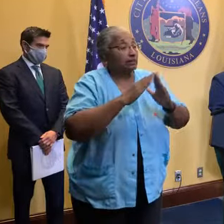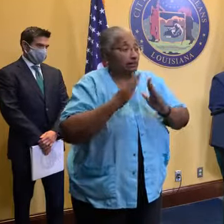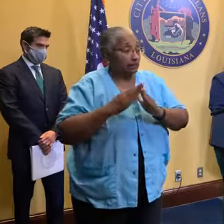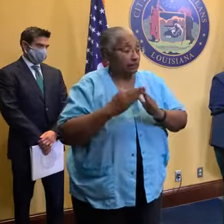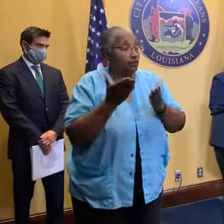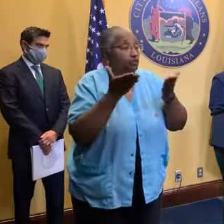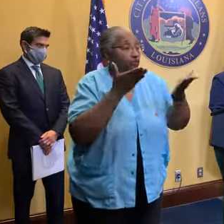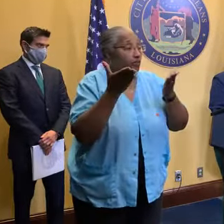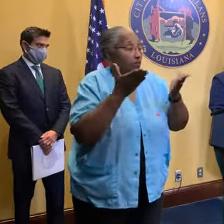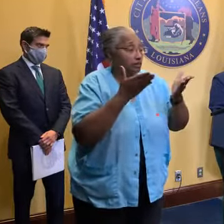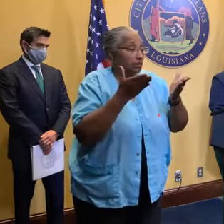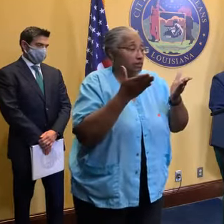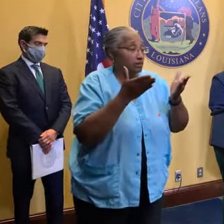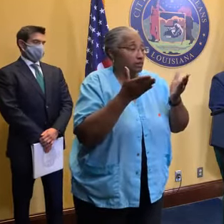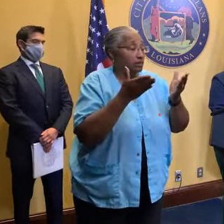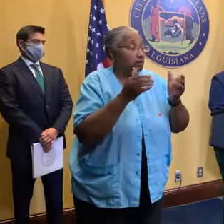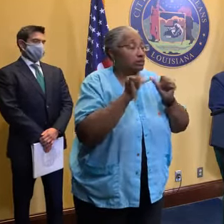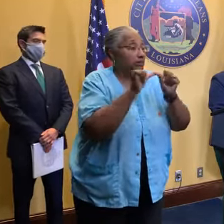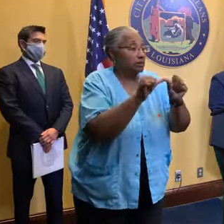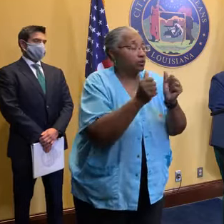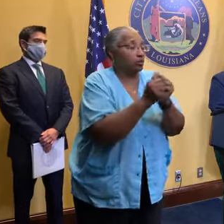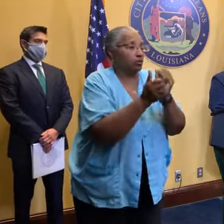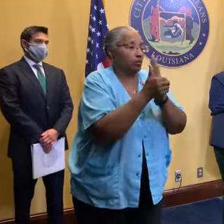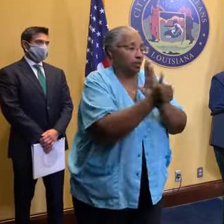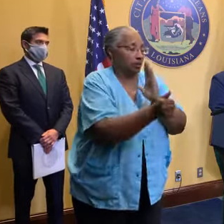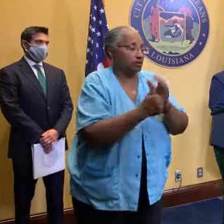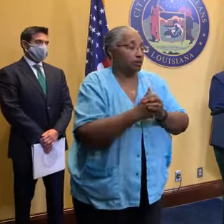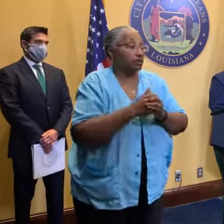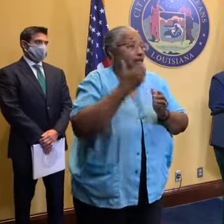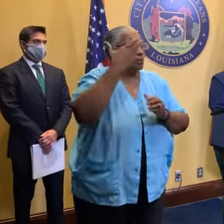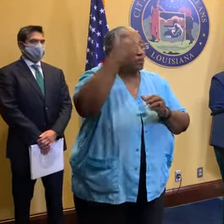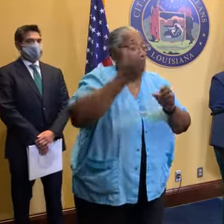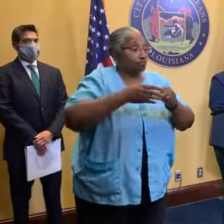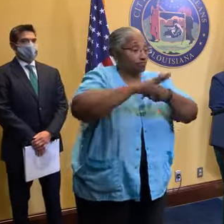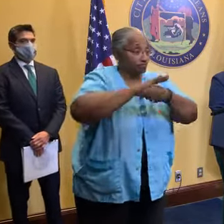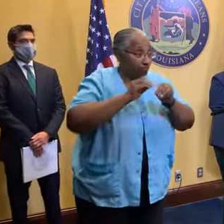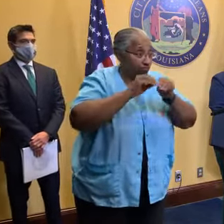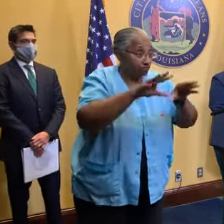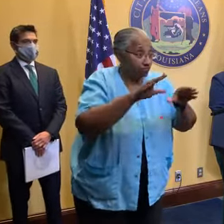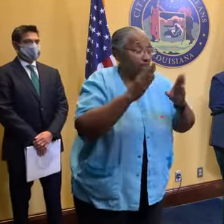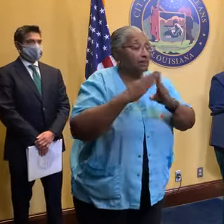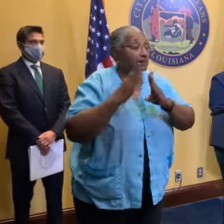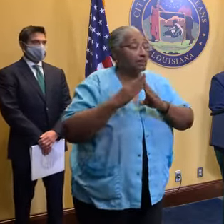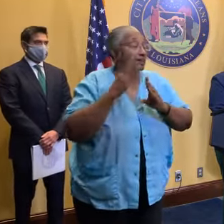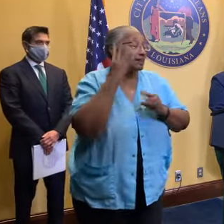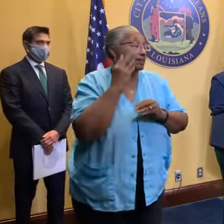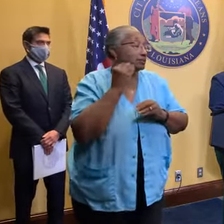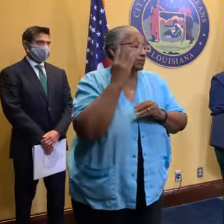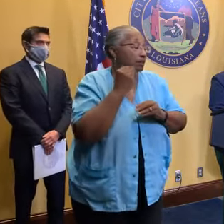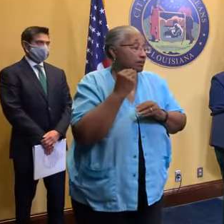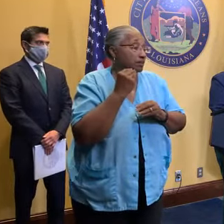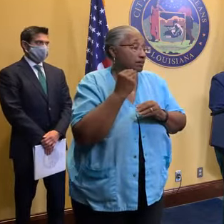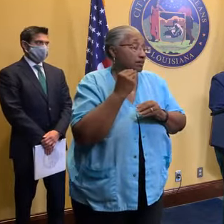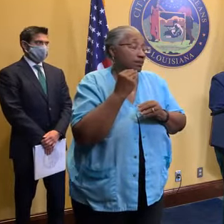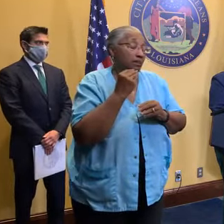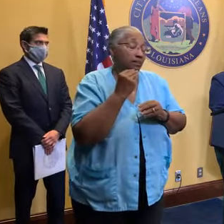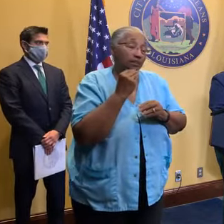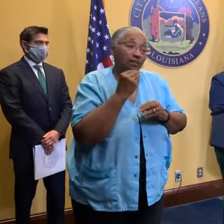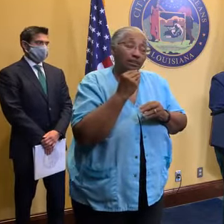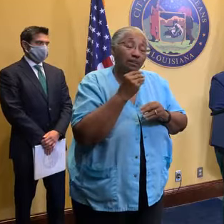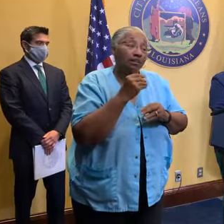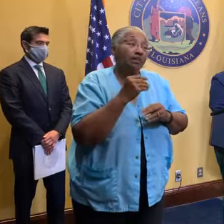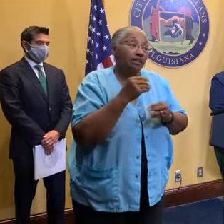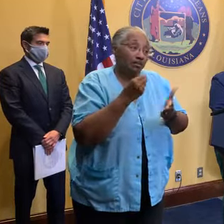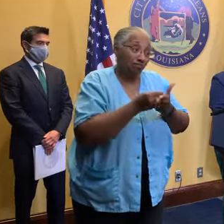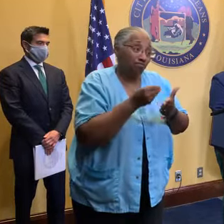no lack in quality. Due to the pandemic, the city is experiencing an unprecedented, as you know,